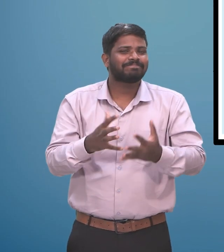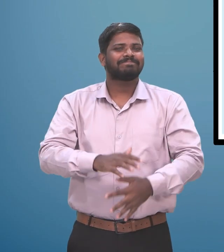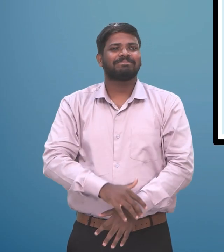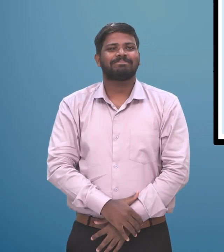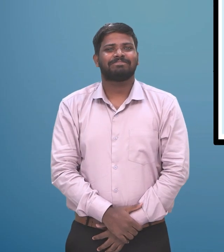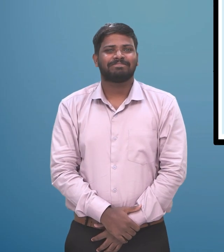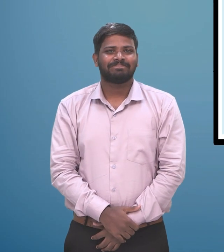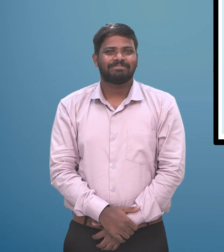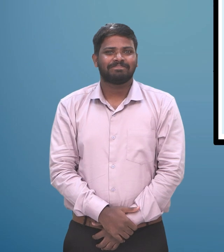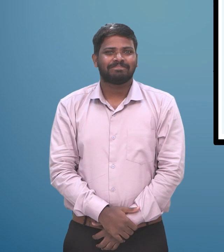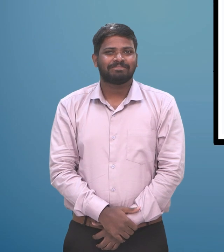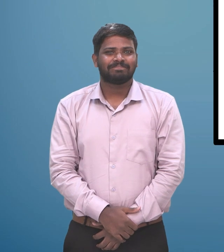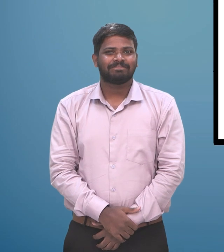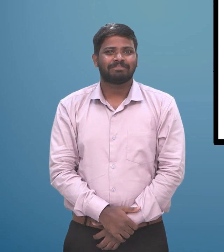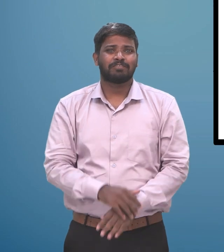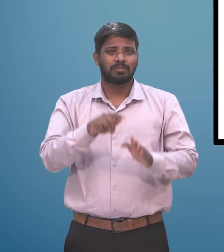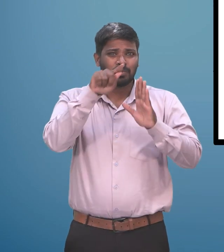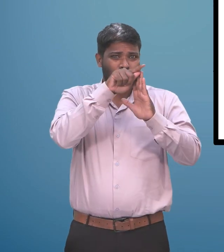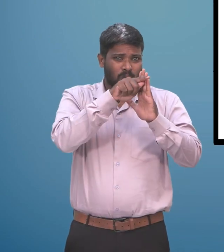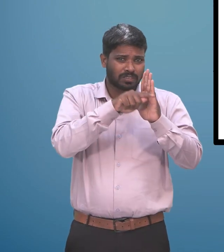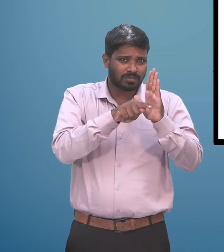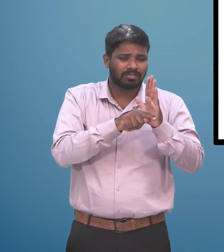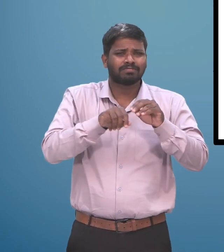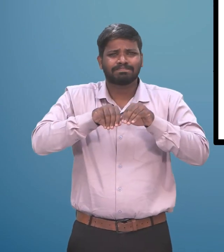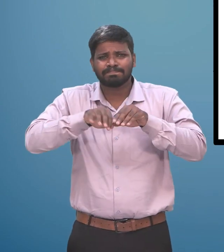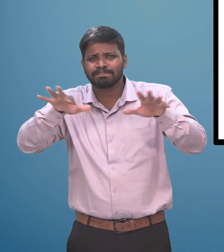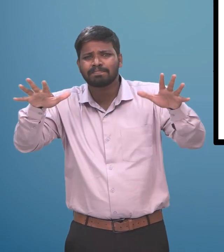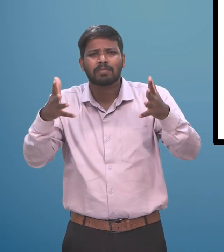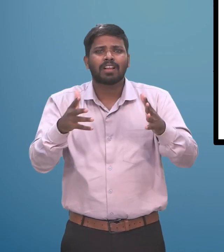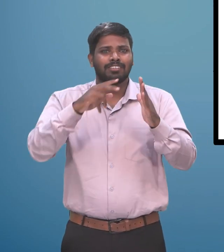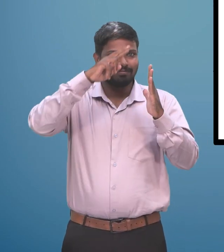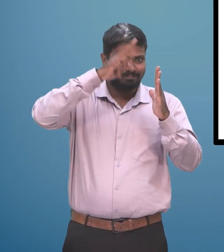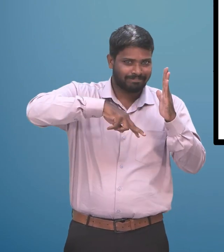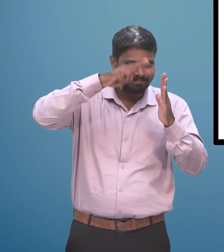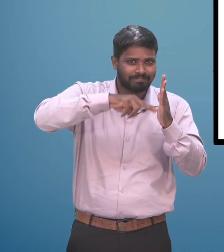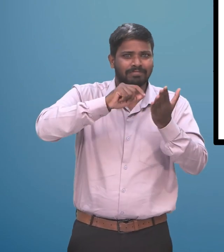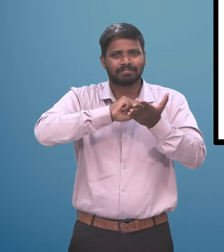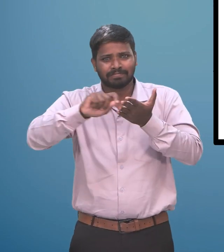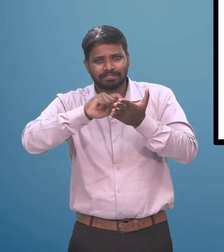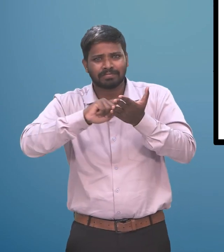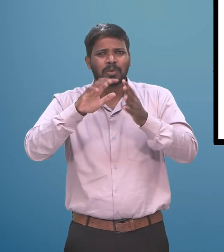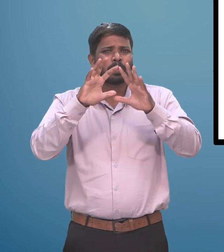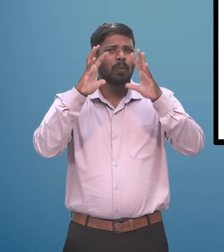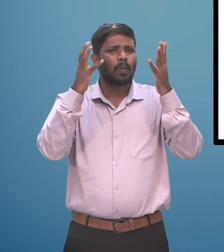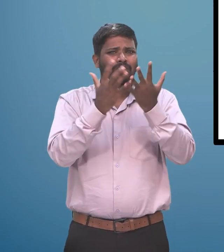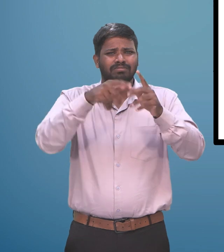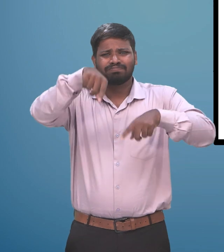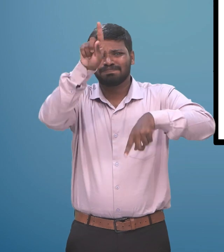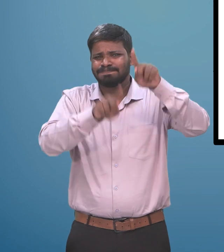different parts of the country. An epic spread. Literature offers us another fine